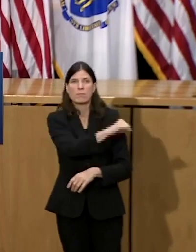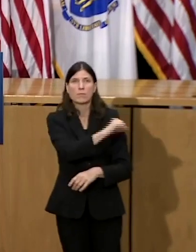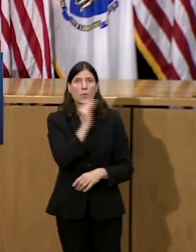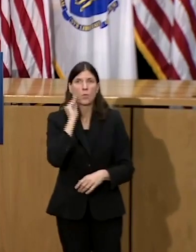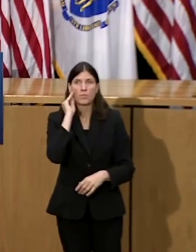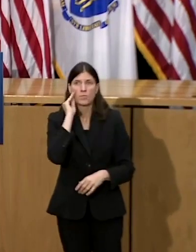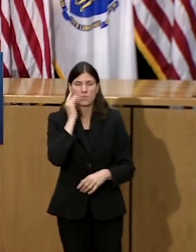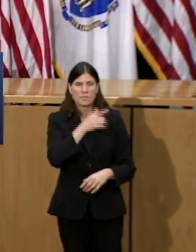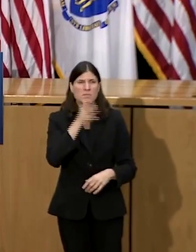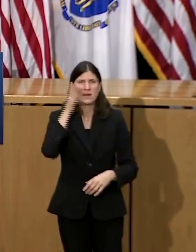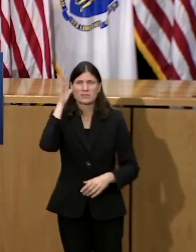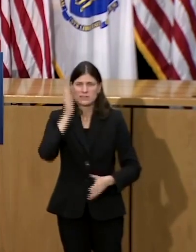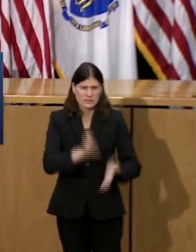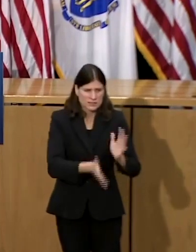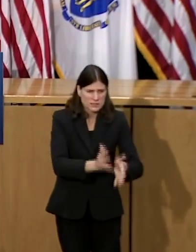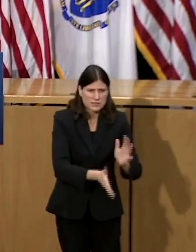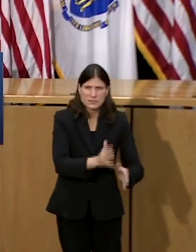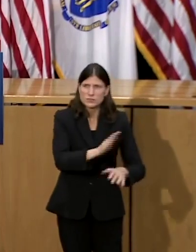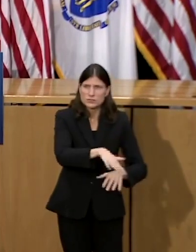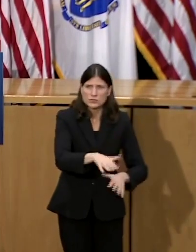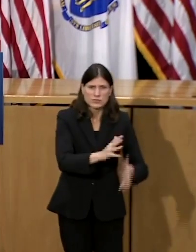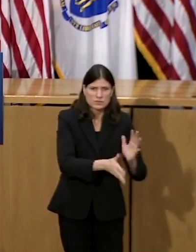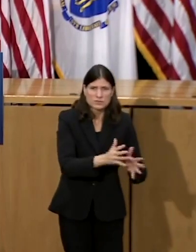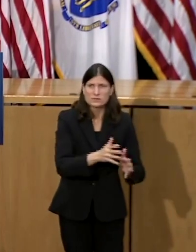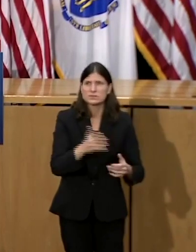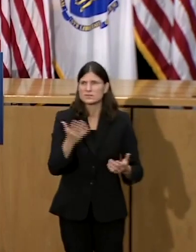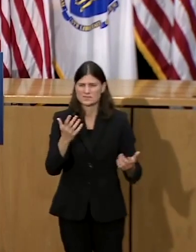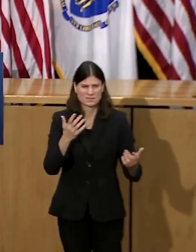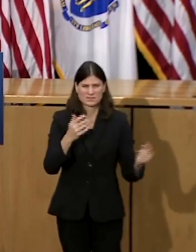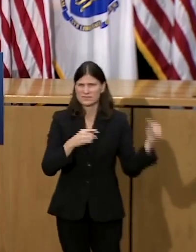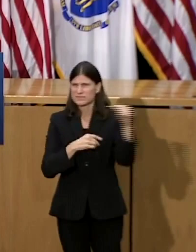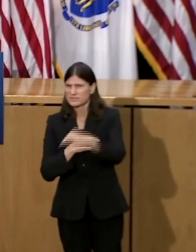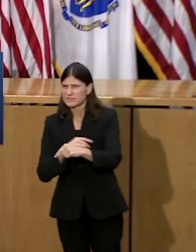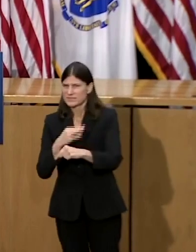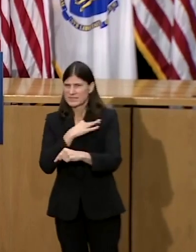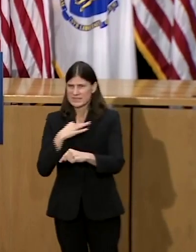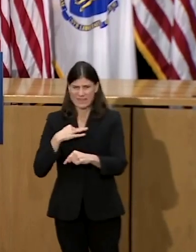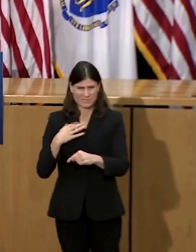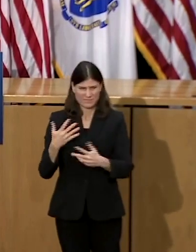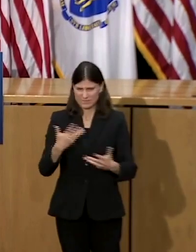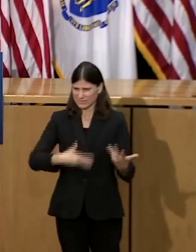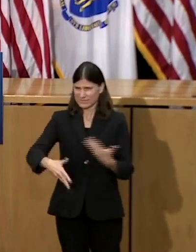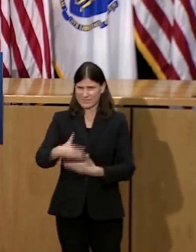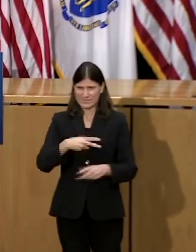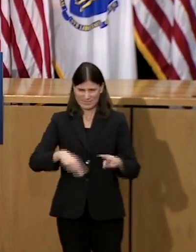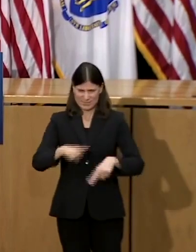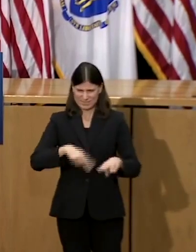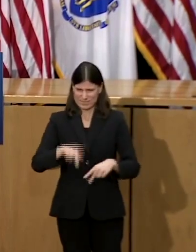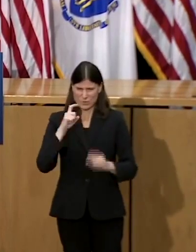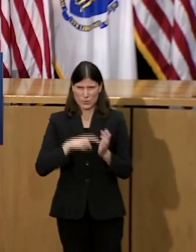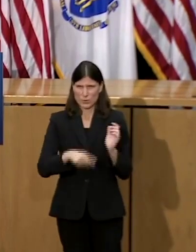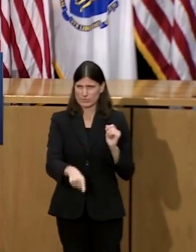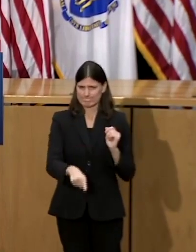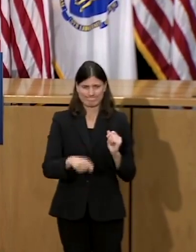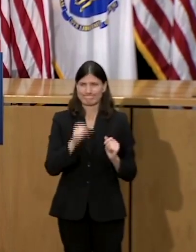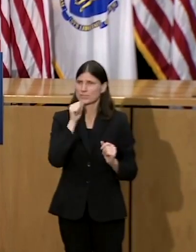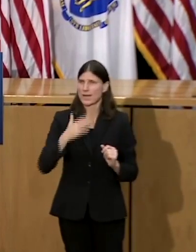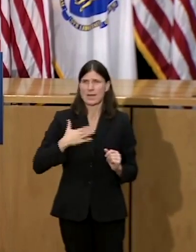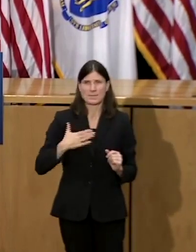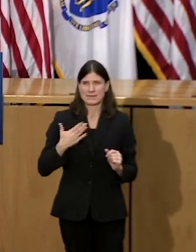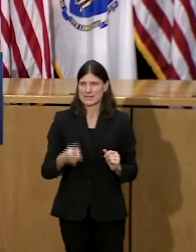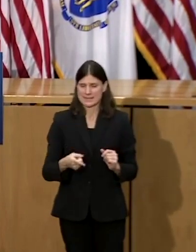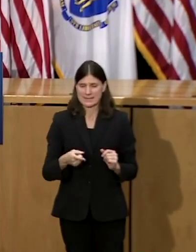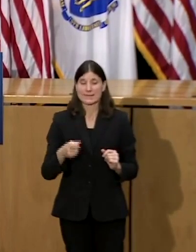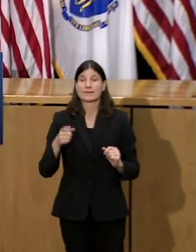absolute best to make this all work. And I'm confident that with these new resources and information, school districts can bring more kids back